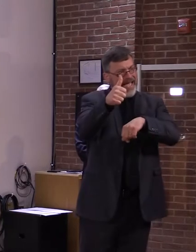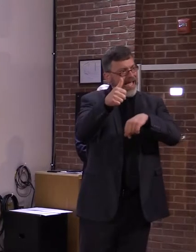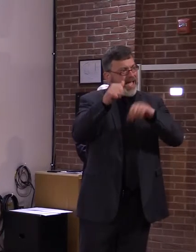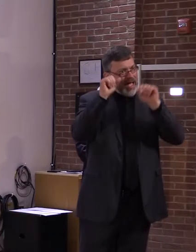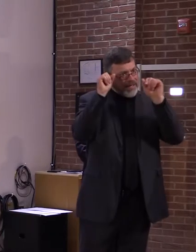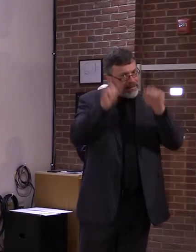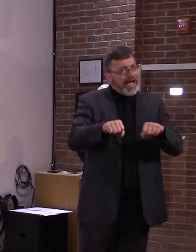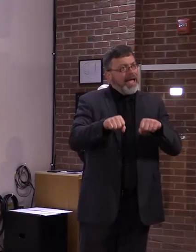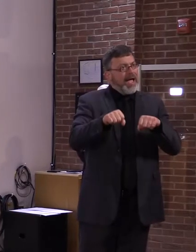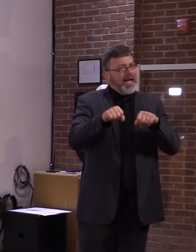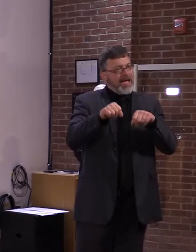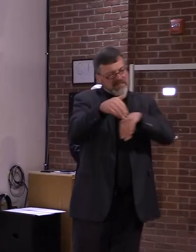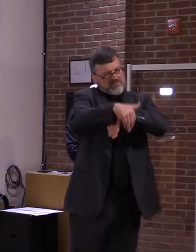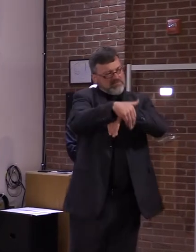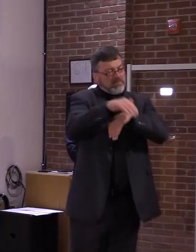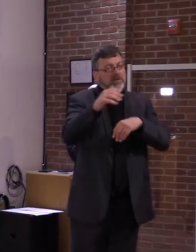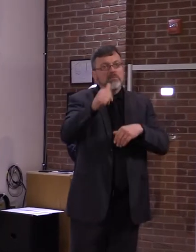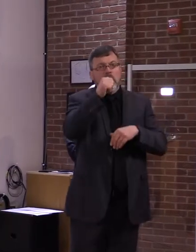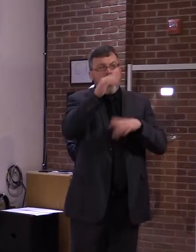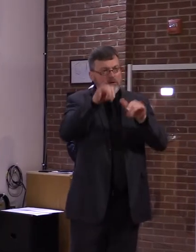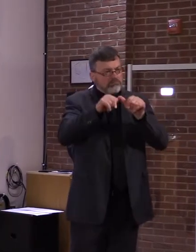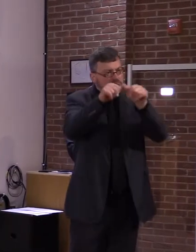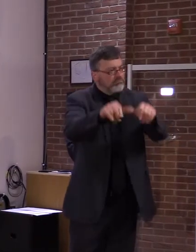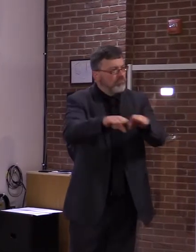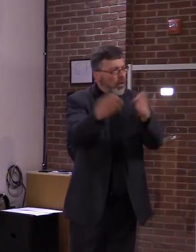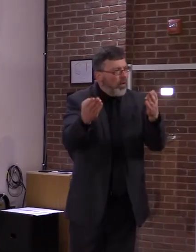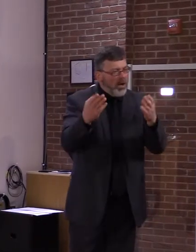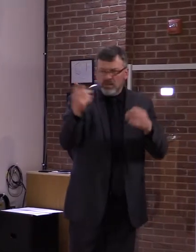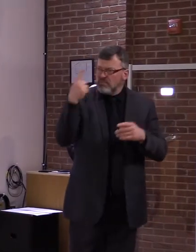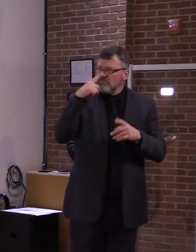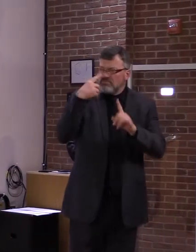and towns still impose stricter rules?